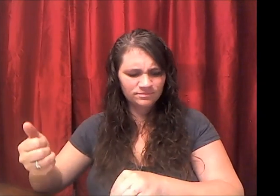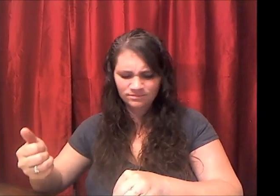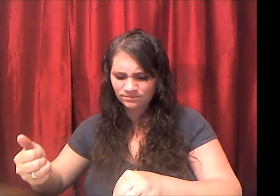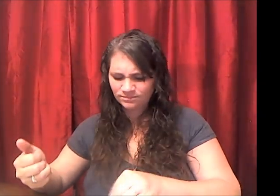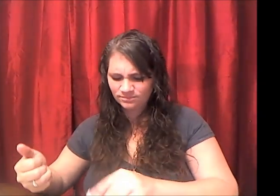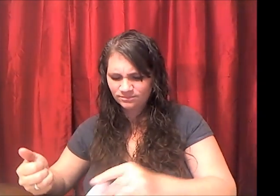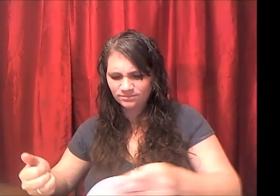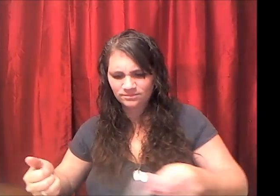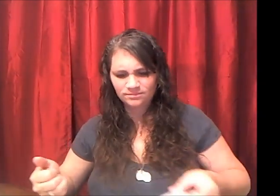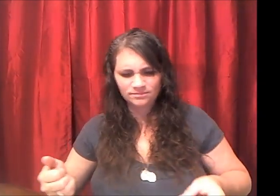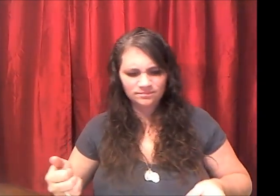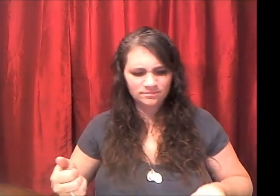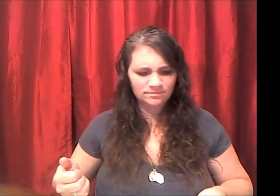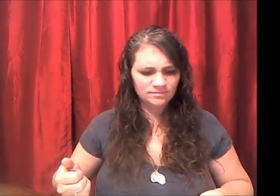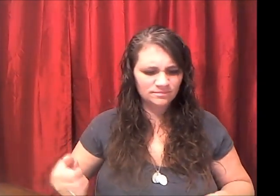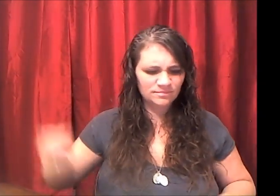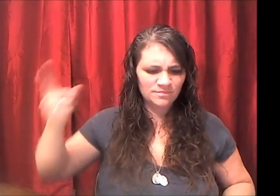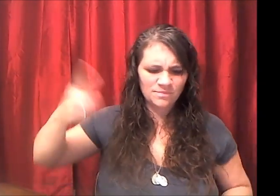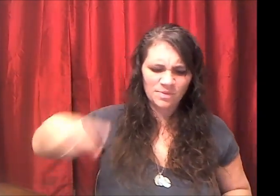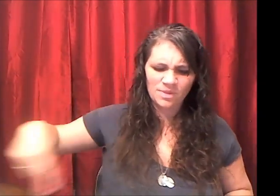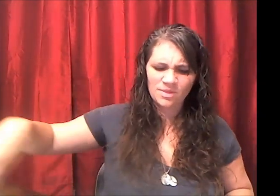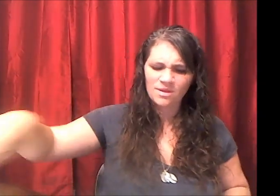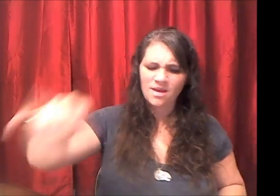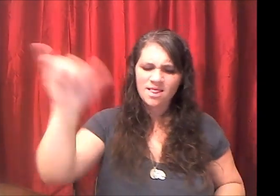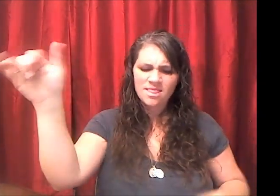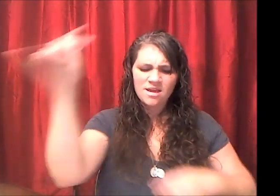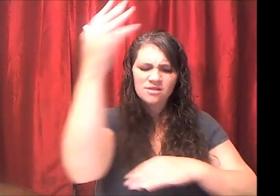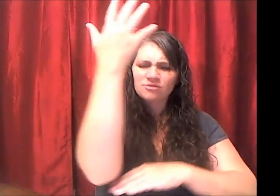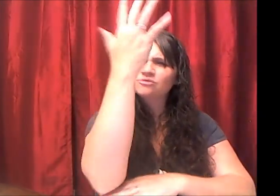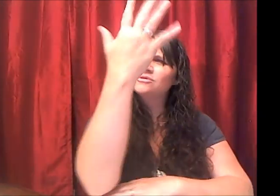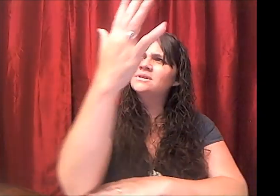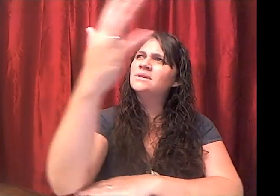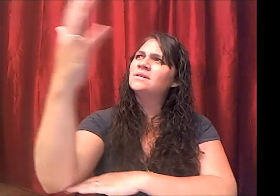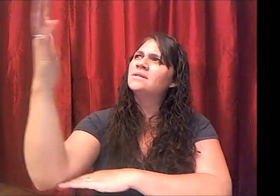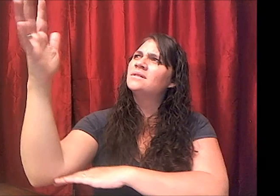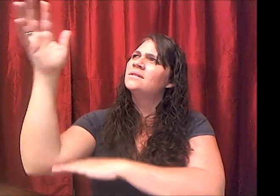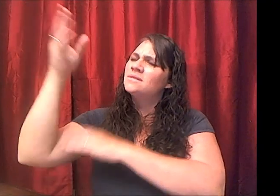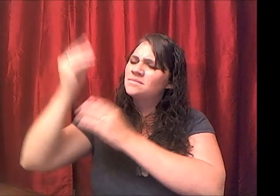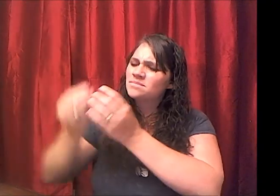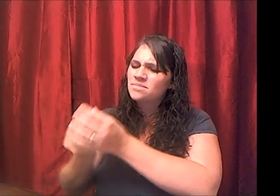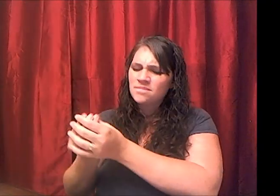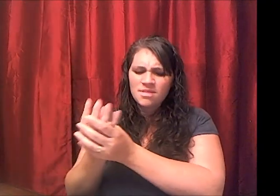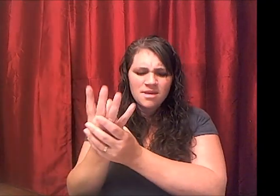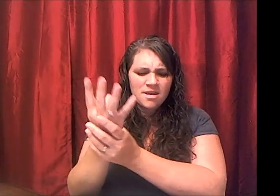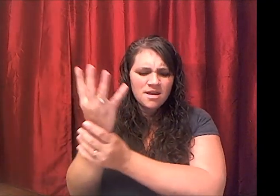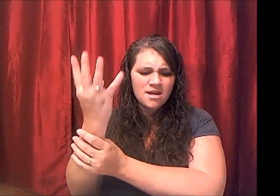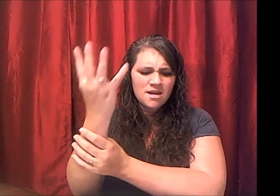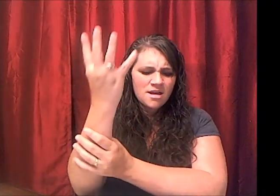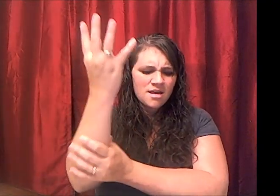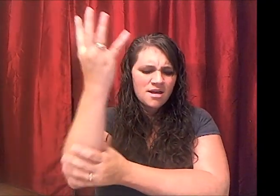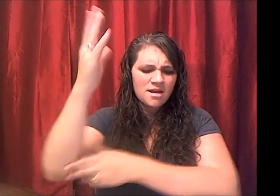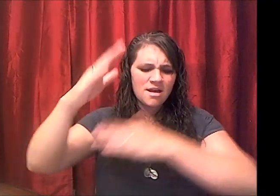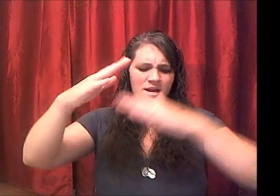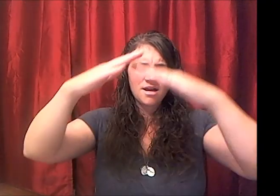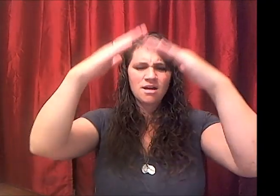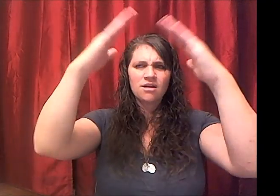What will be the point in fighting then? The ruin is coming, so why hurry towards it? Because so pizza loves to